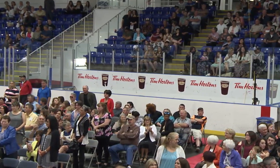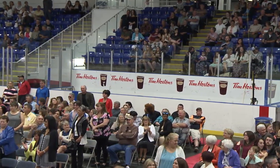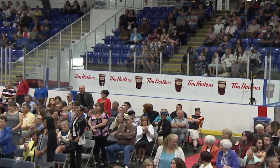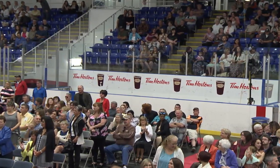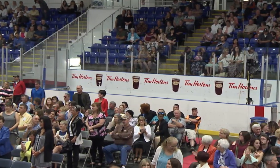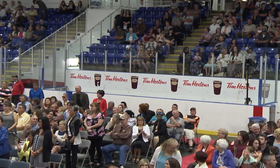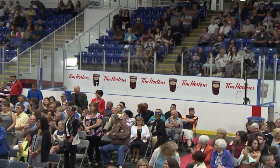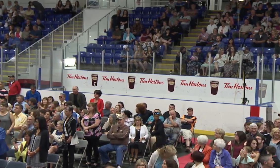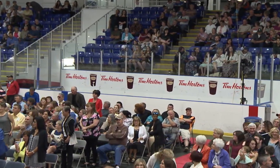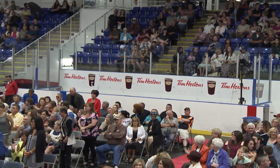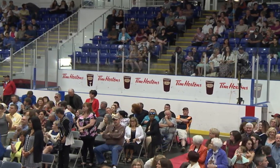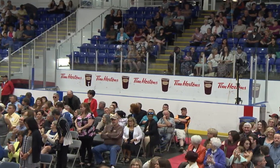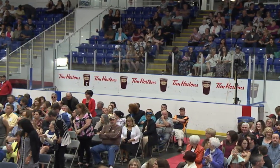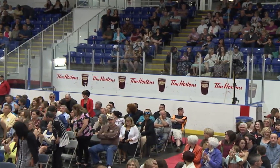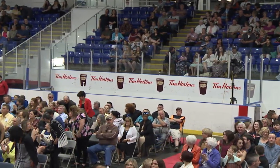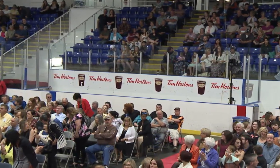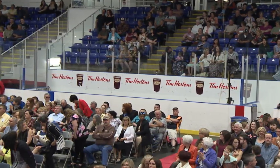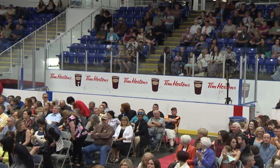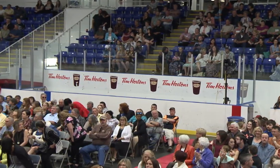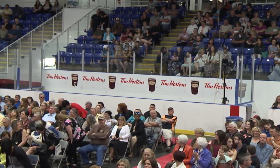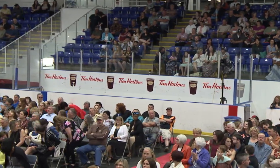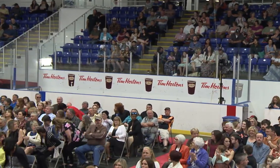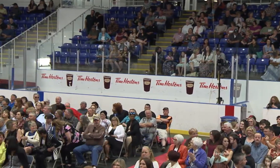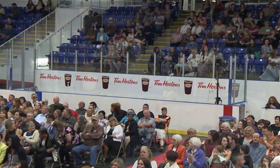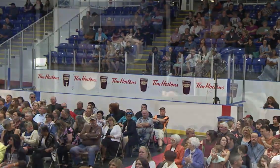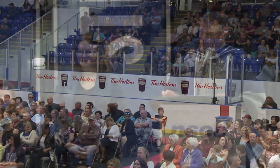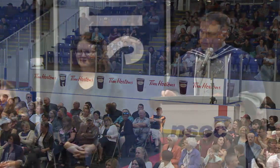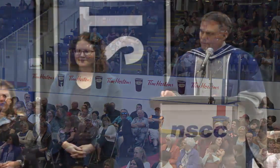Well done, thank you.